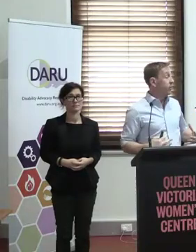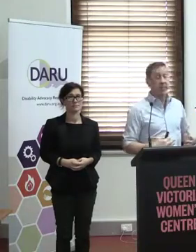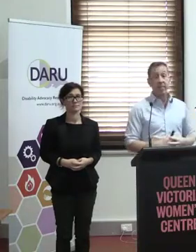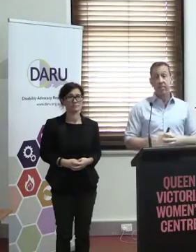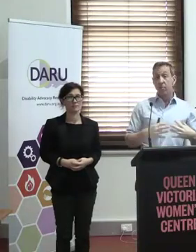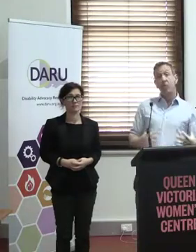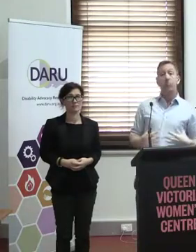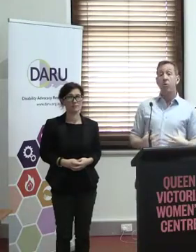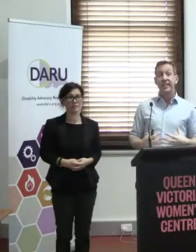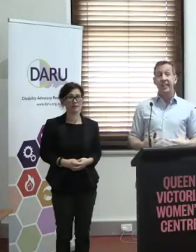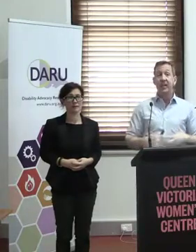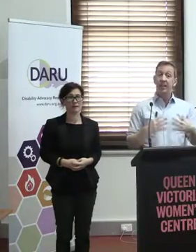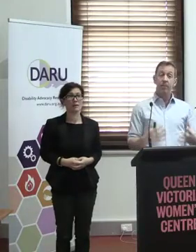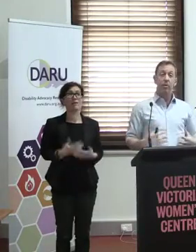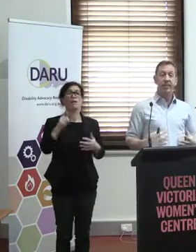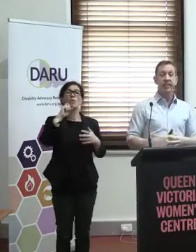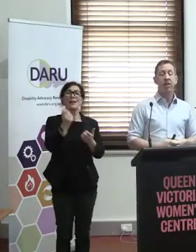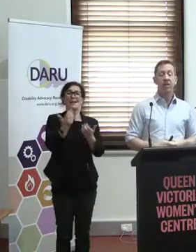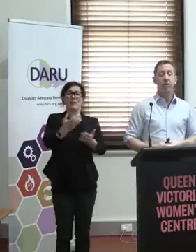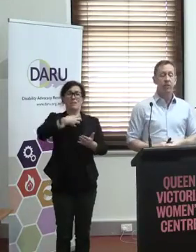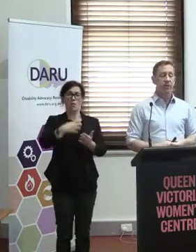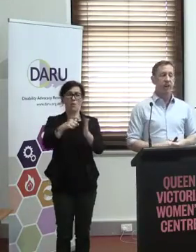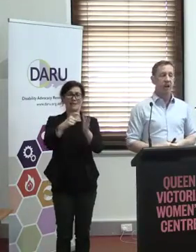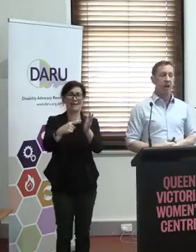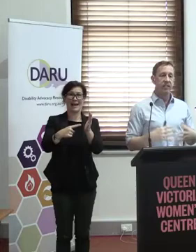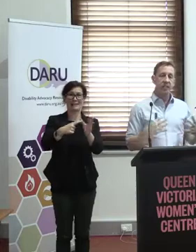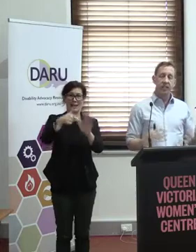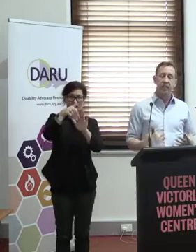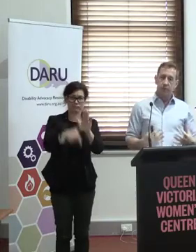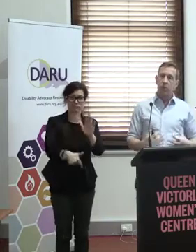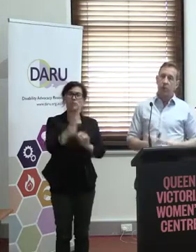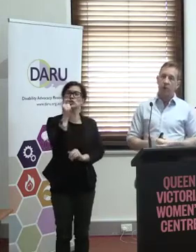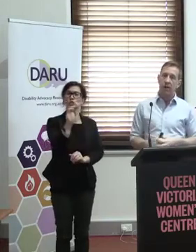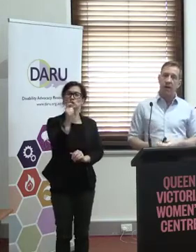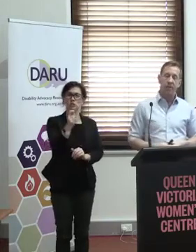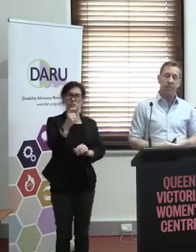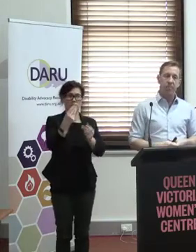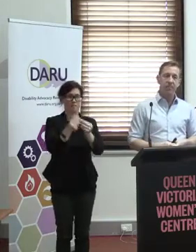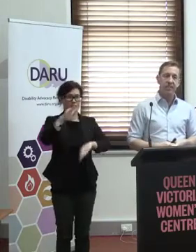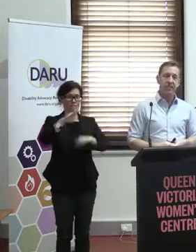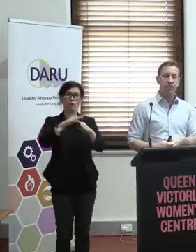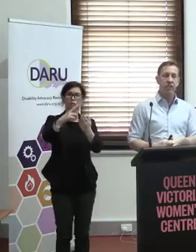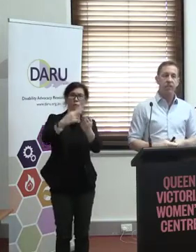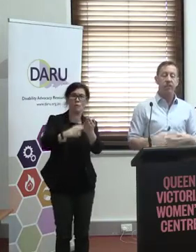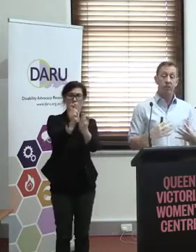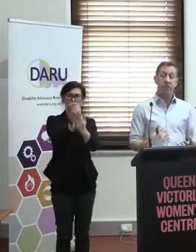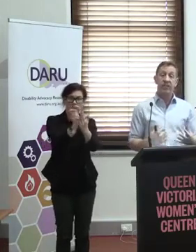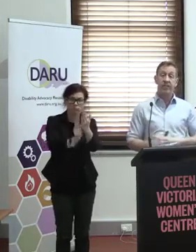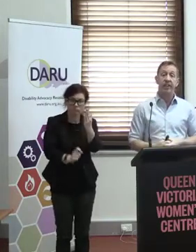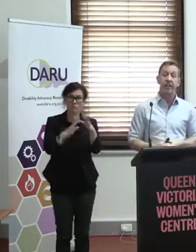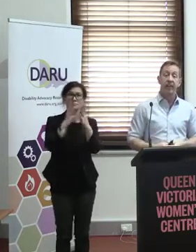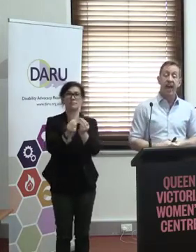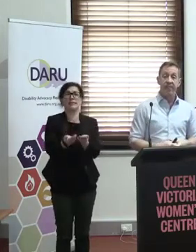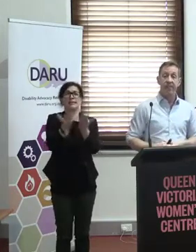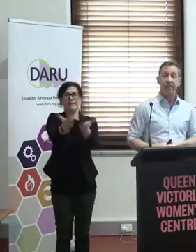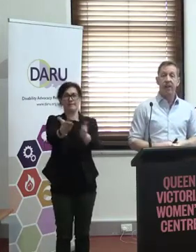And we will present more data in more detail just once we've finalised it in a full report presenting you with all of the